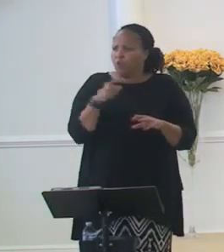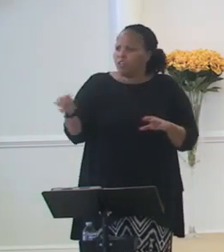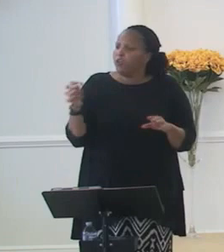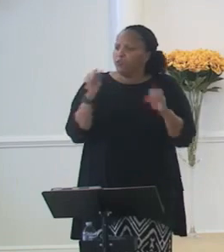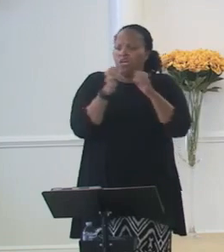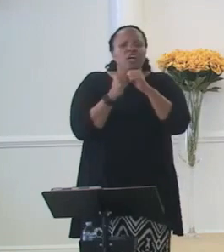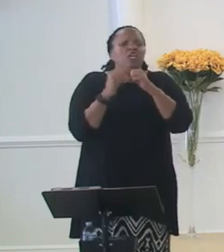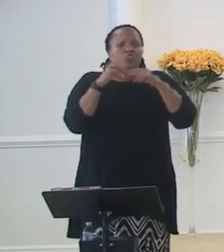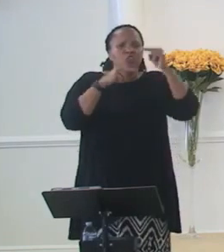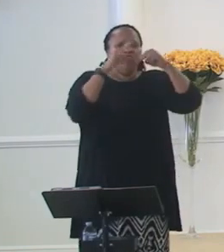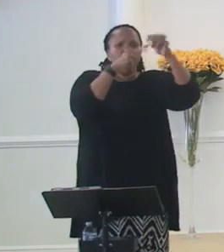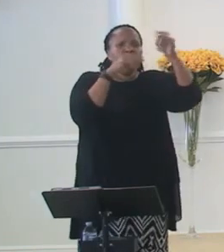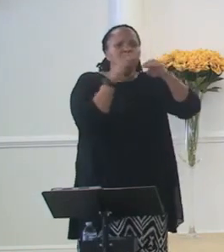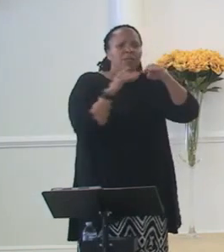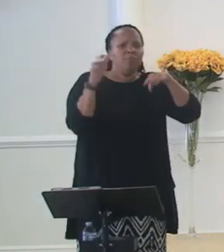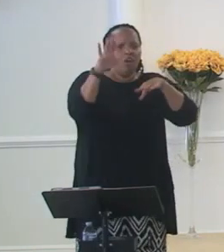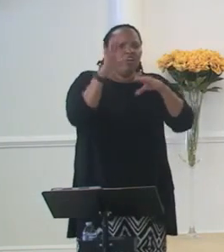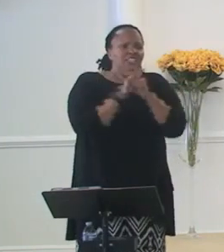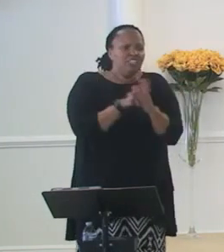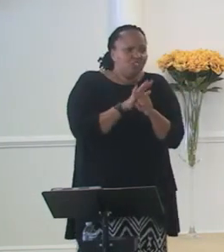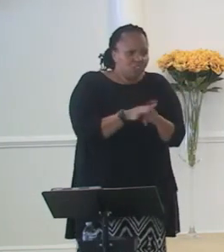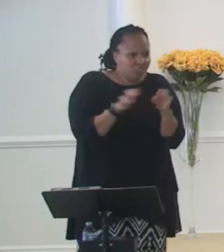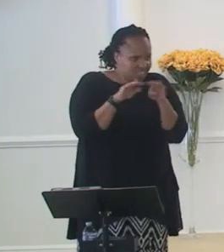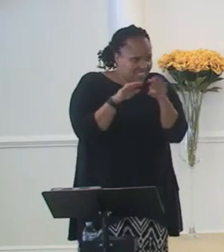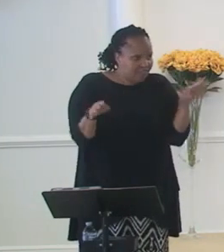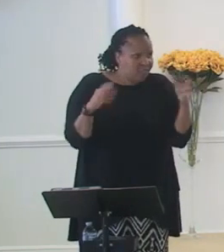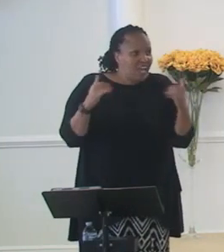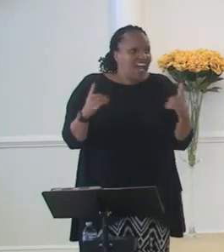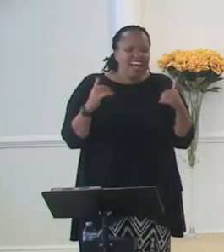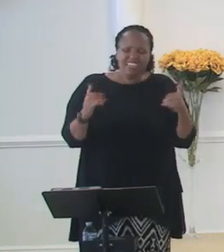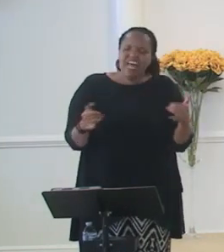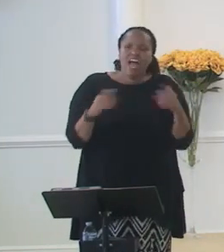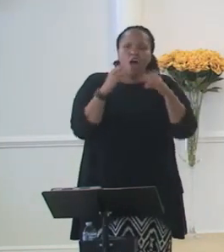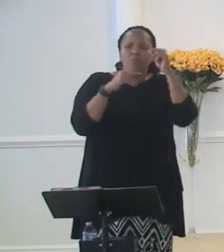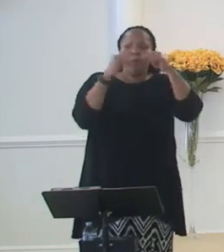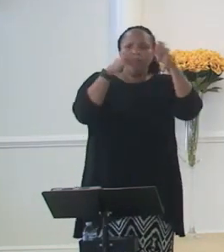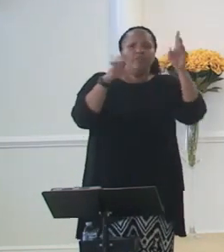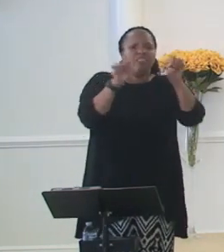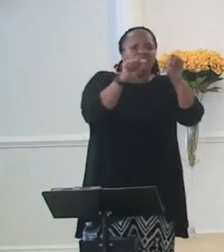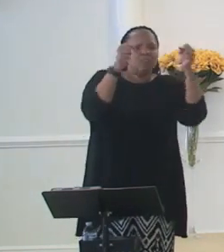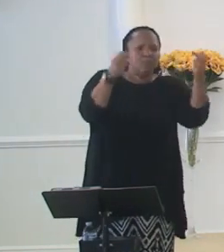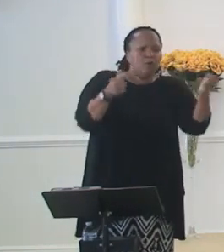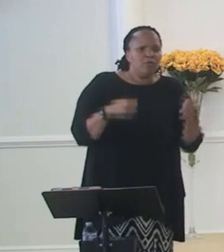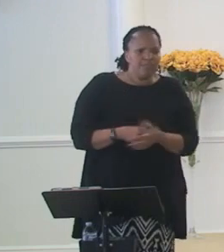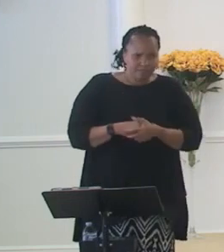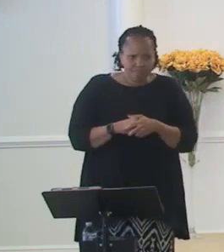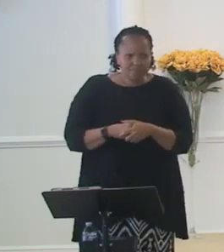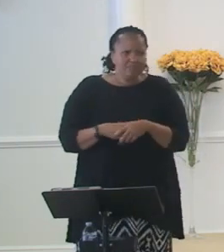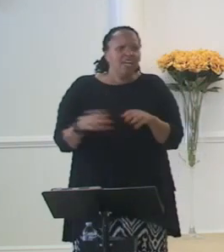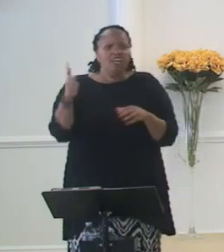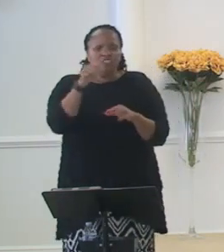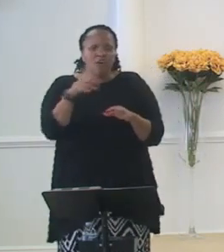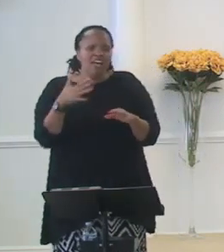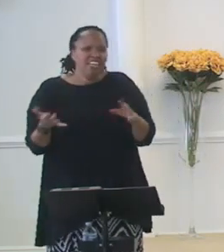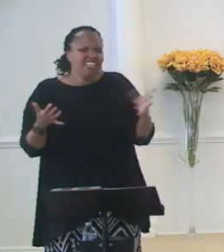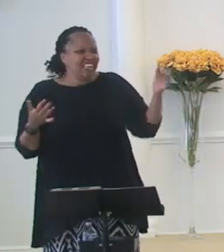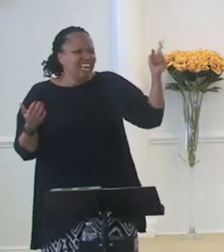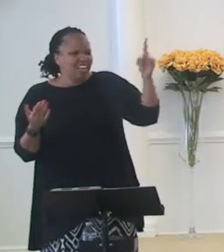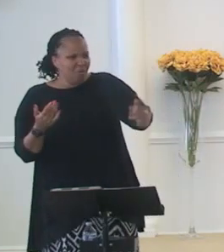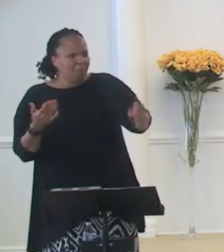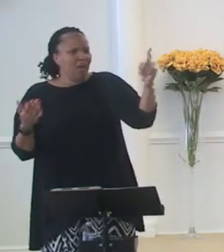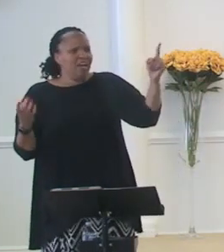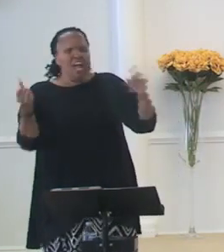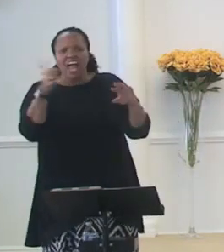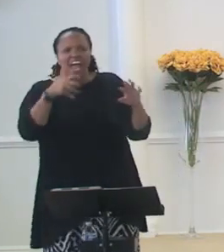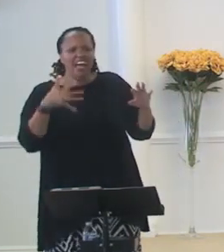build beyond your stress level. And now it's fractured. And the deformity. So anything will break you.